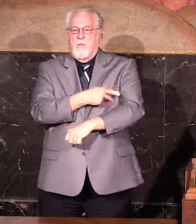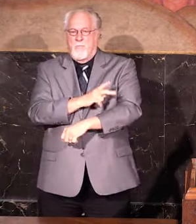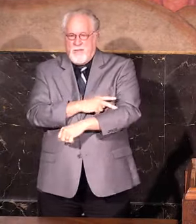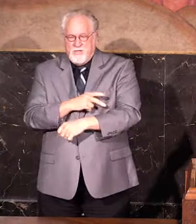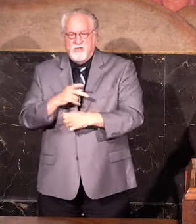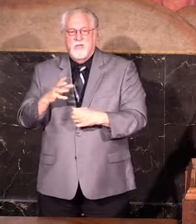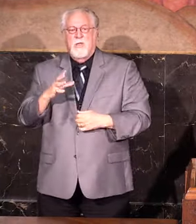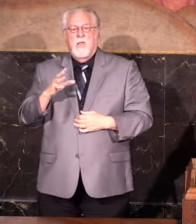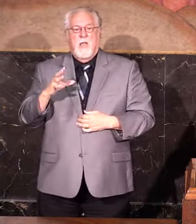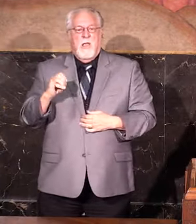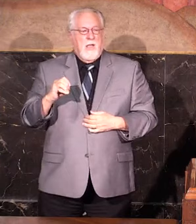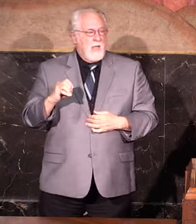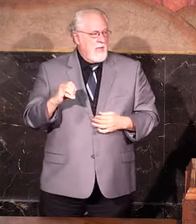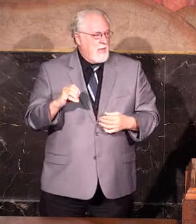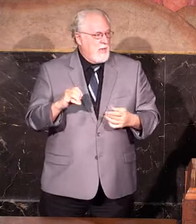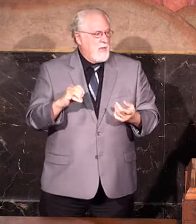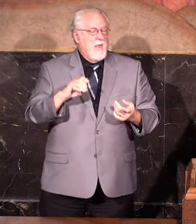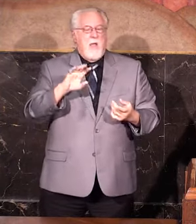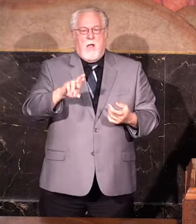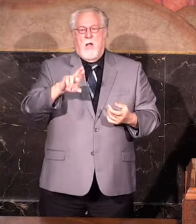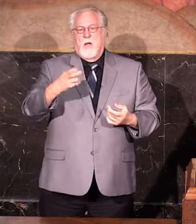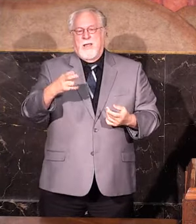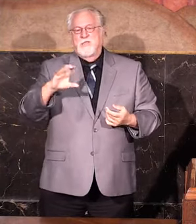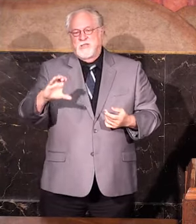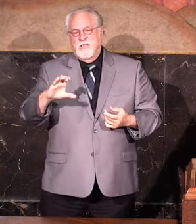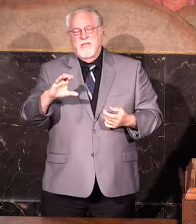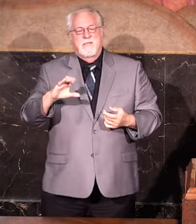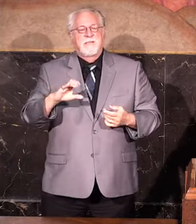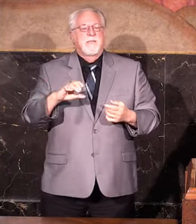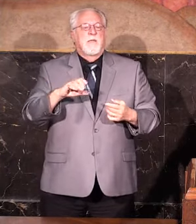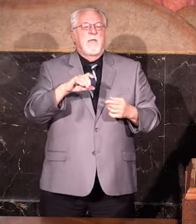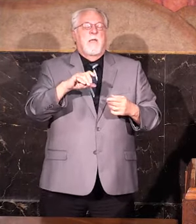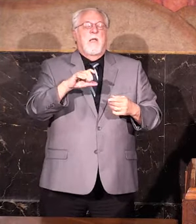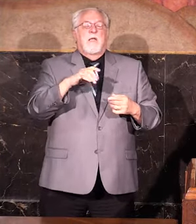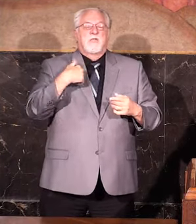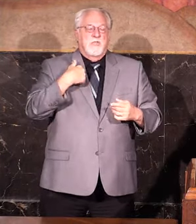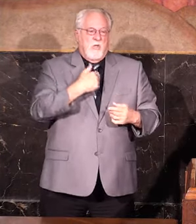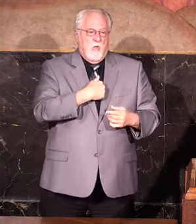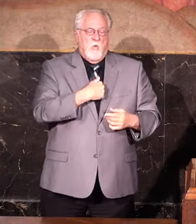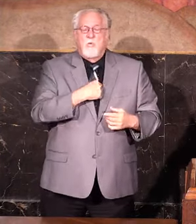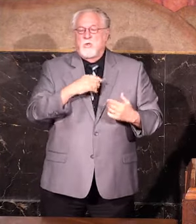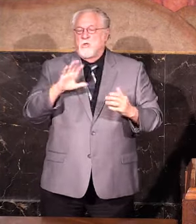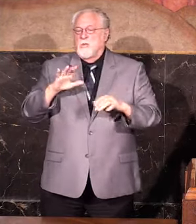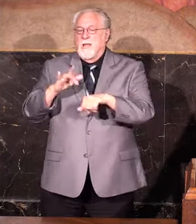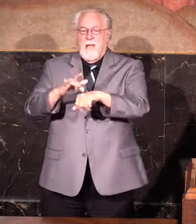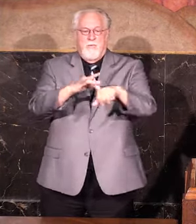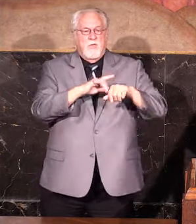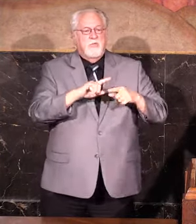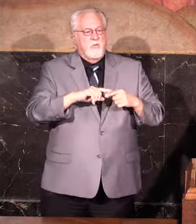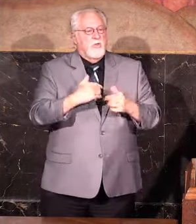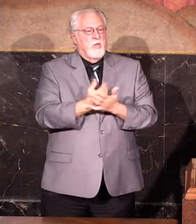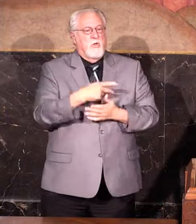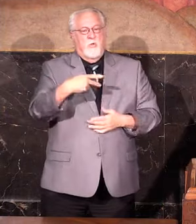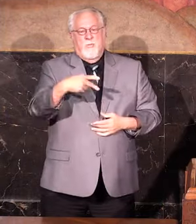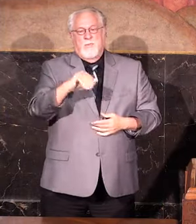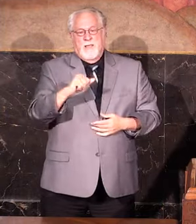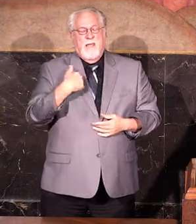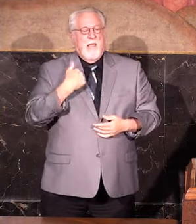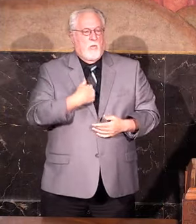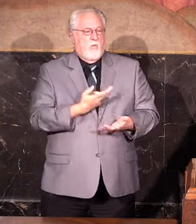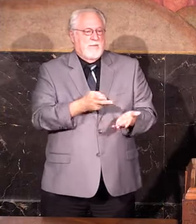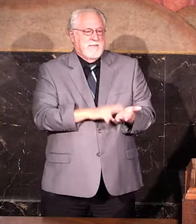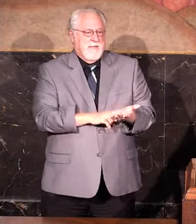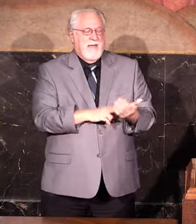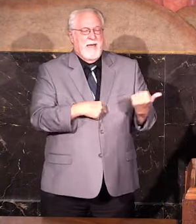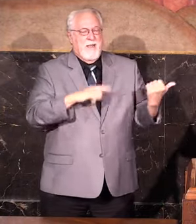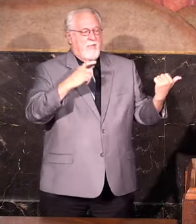as well as the FQHCs and RHCs. And so we do want to continue to acknowledge the work that they're doing in addition to the new CEAs that we signed. And so the governor outlined